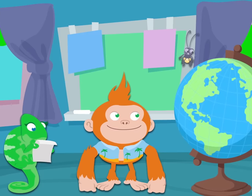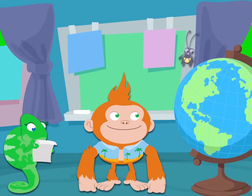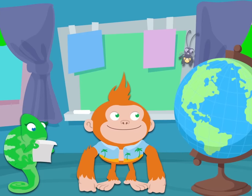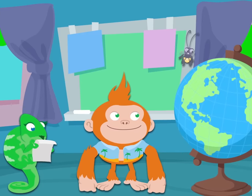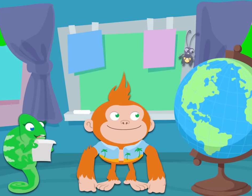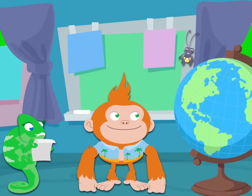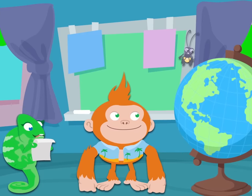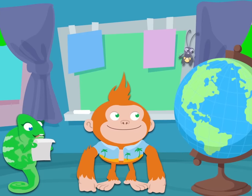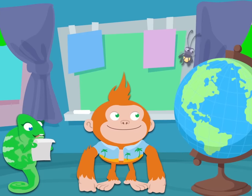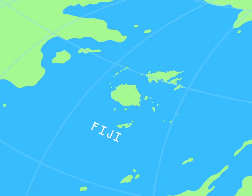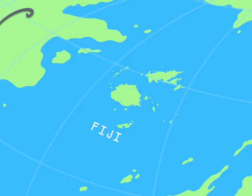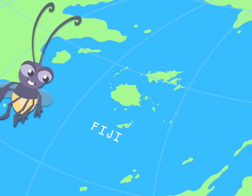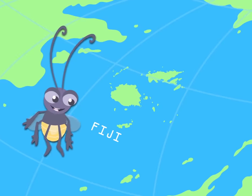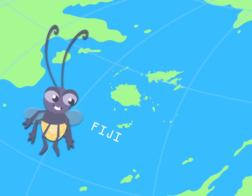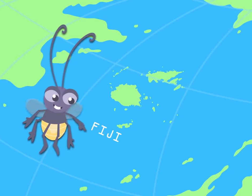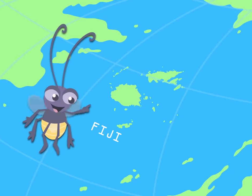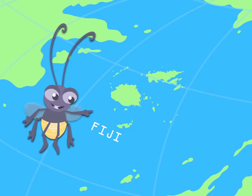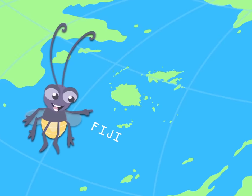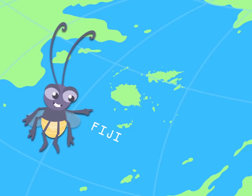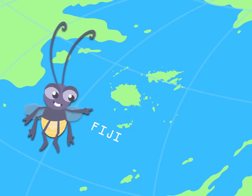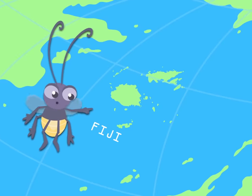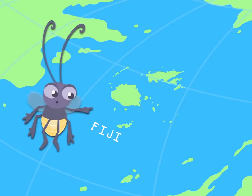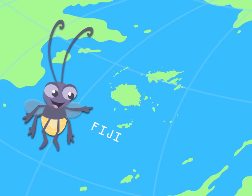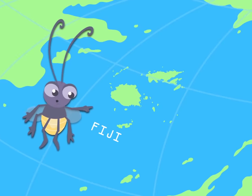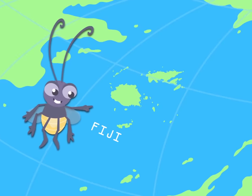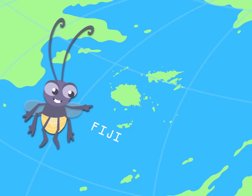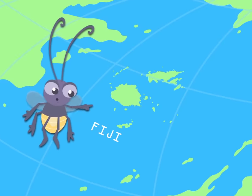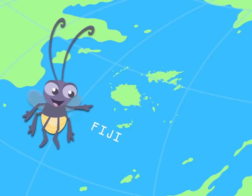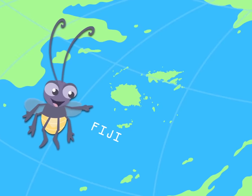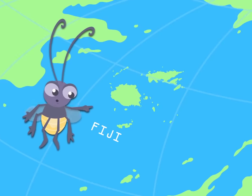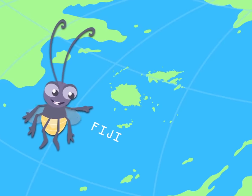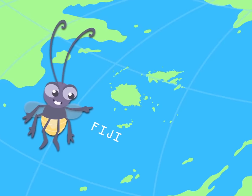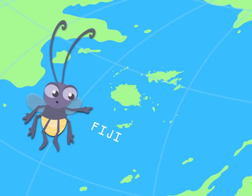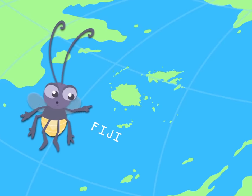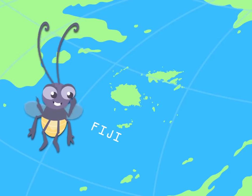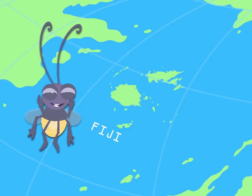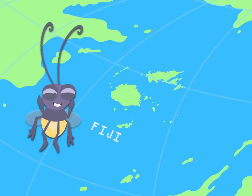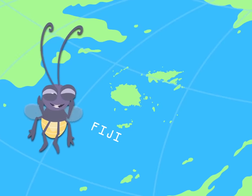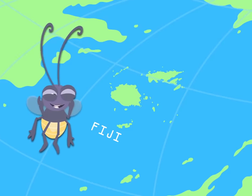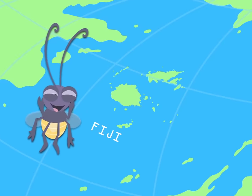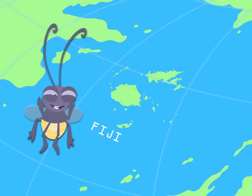Fiji. Fiji! There it is! Wow, it is so far away and so teeny tiny!